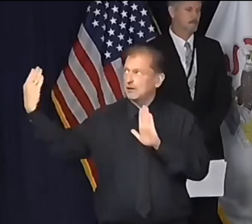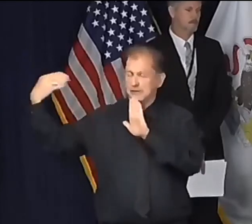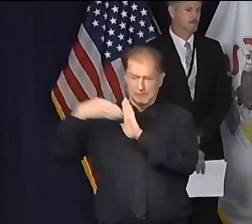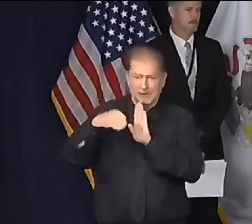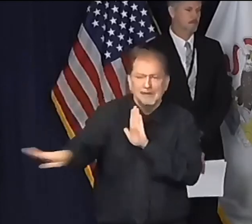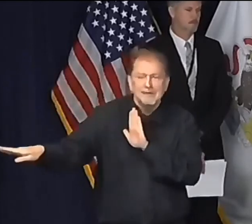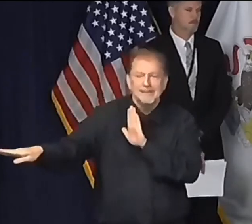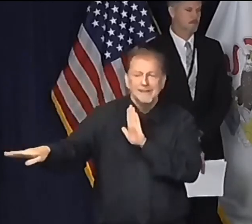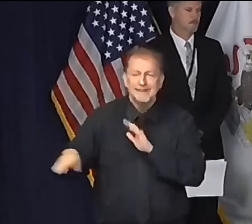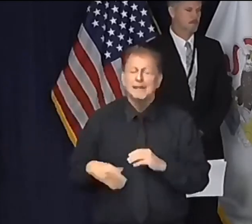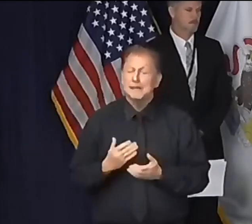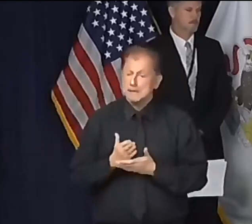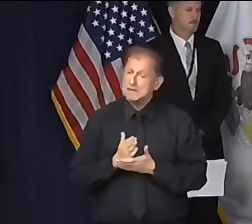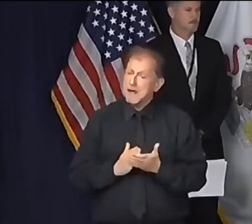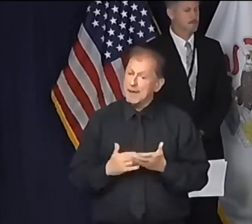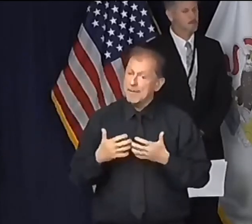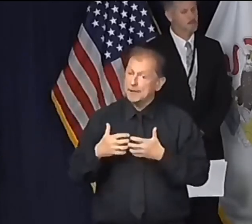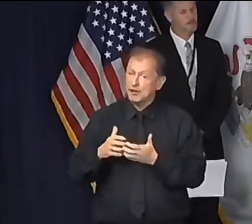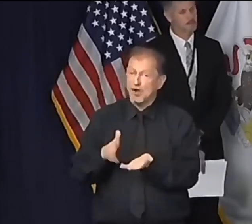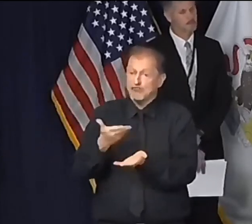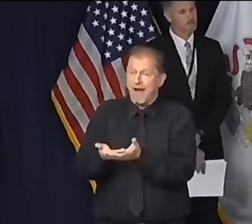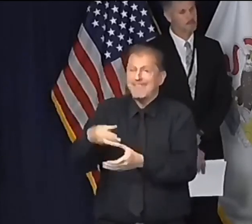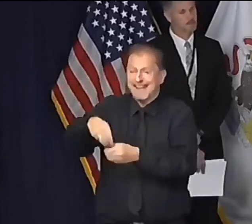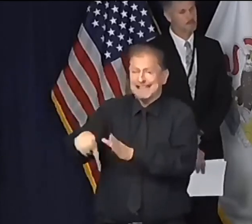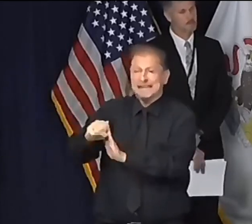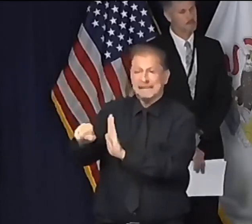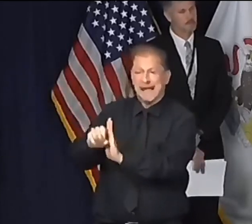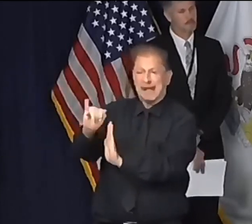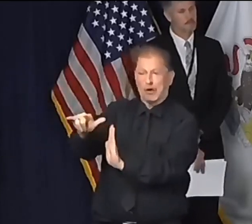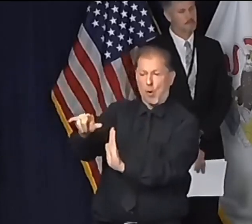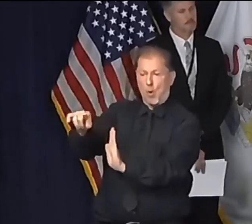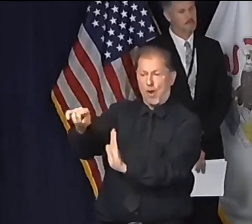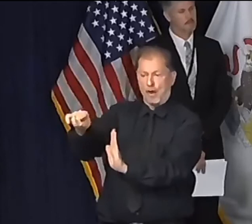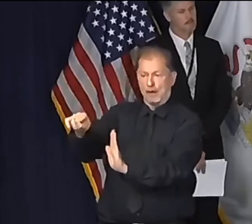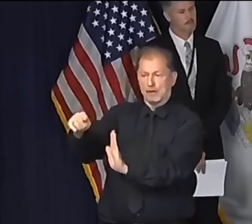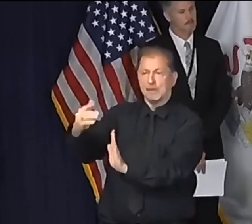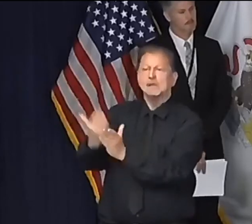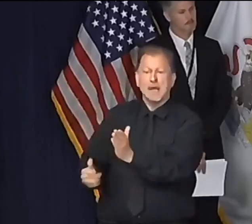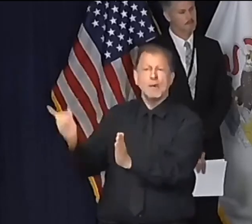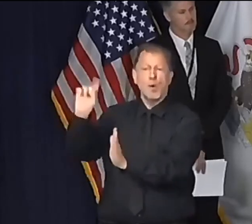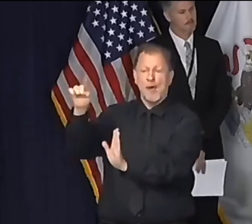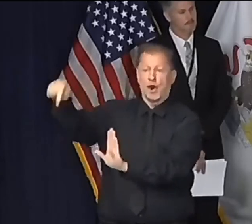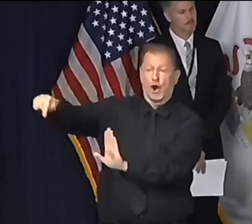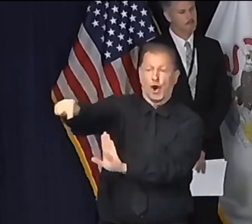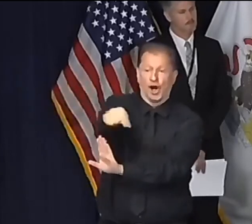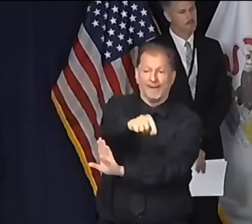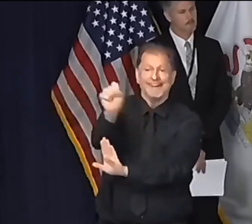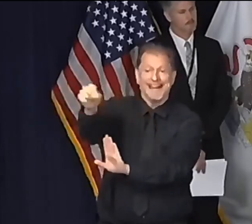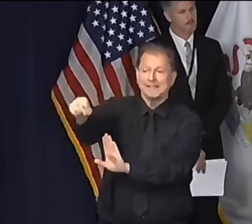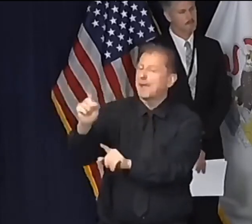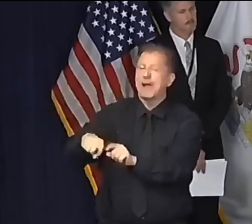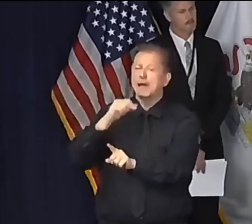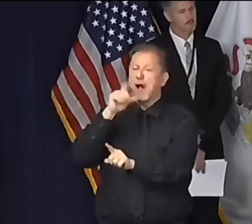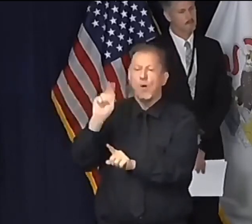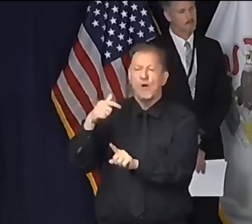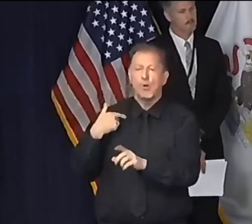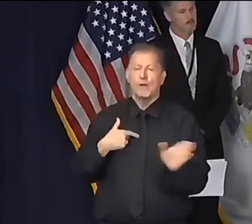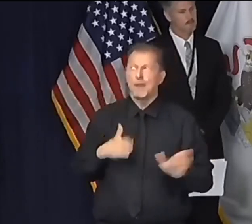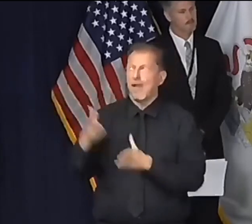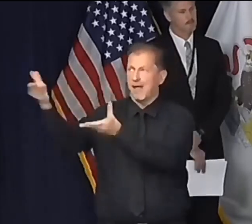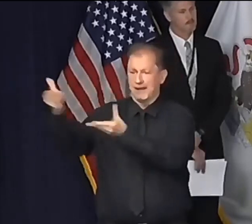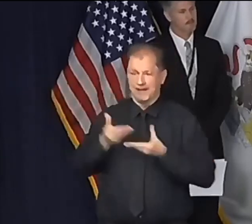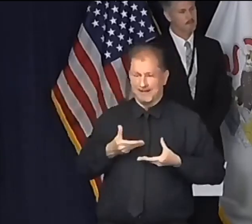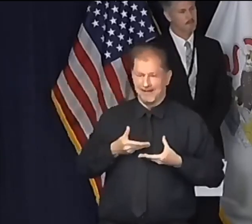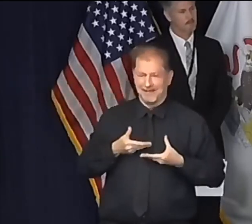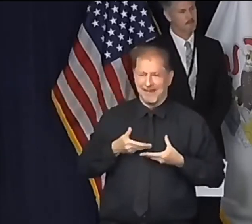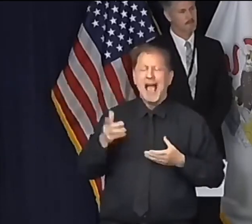some of those machines will end up in Illinois, and so that's good. But not what we had expected, and we won't have as